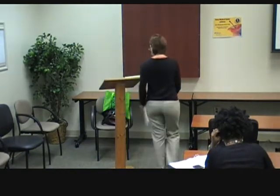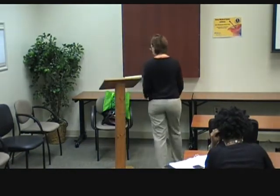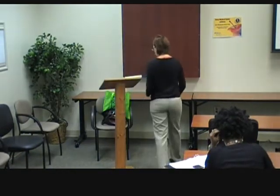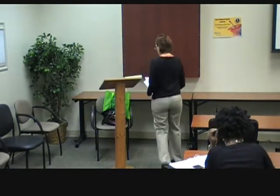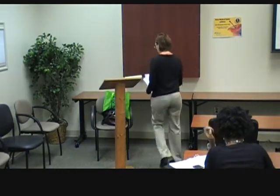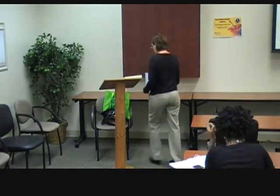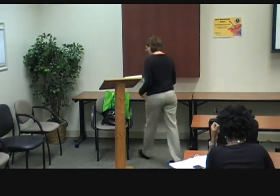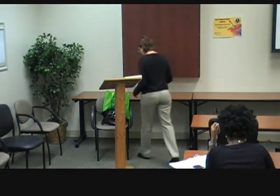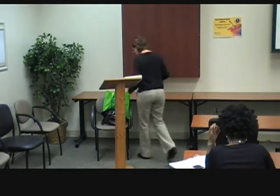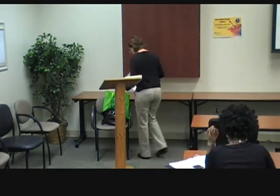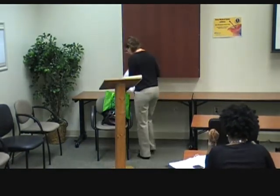That too.